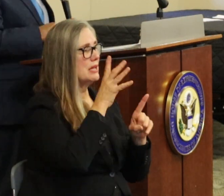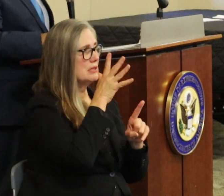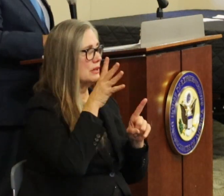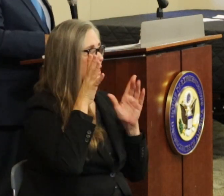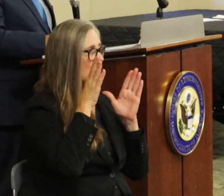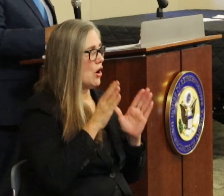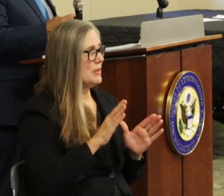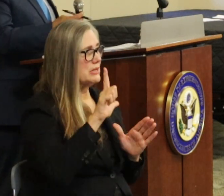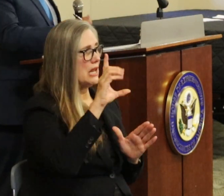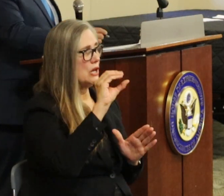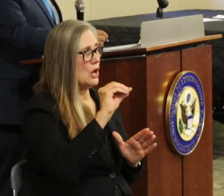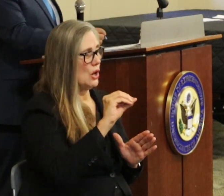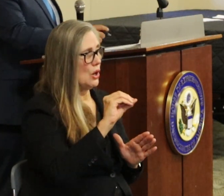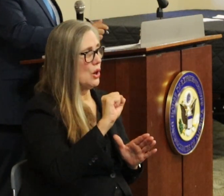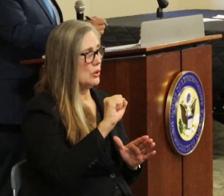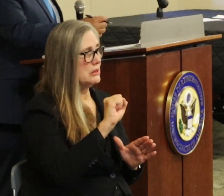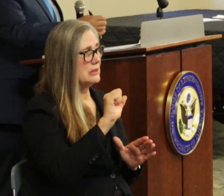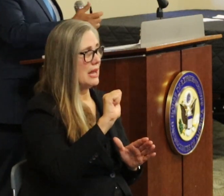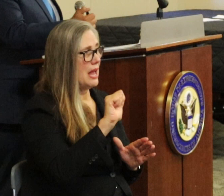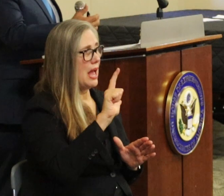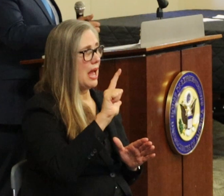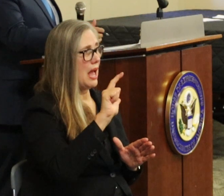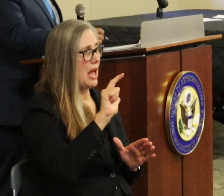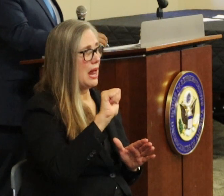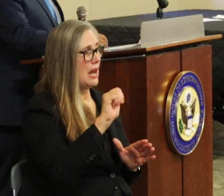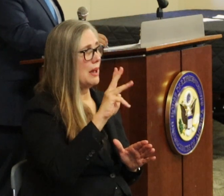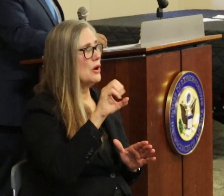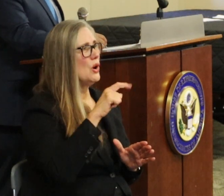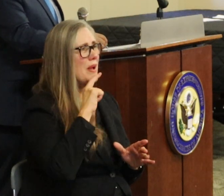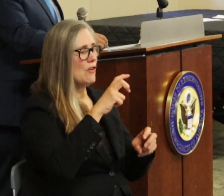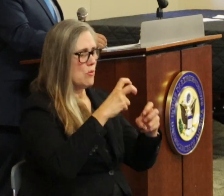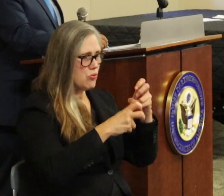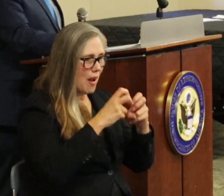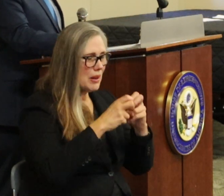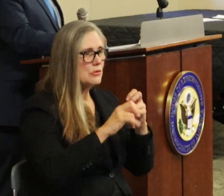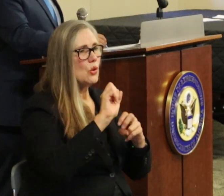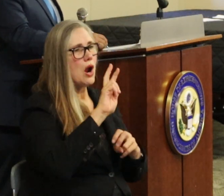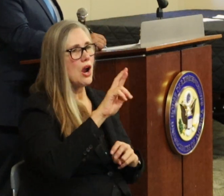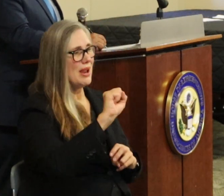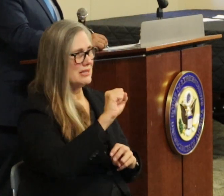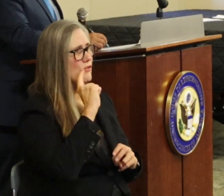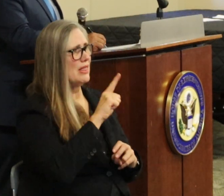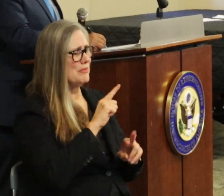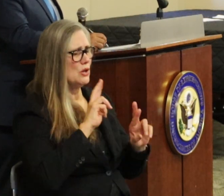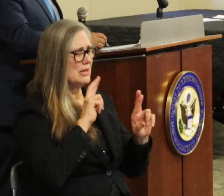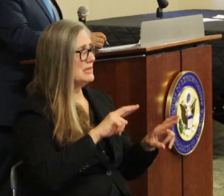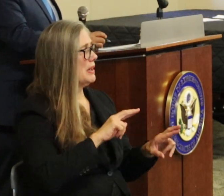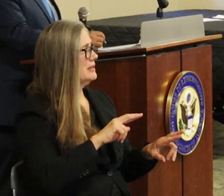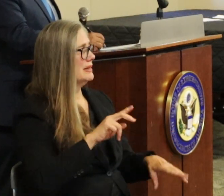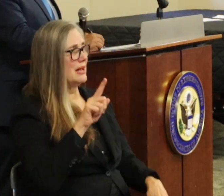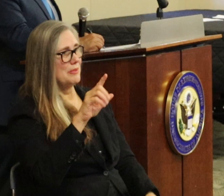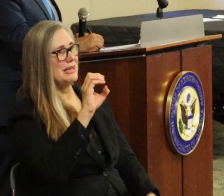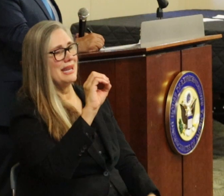found an enormous problem in dealing with the IRS and getting them to be responsive and responsible. Esmeralda was